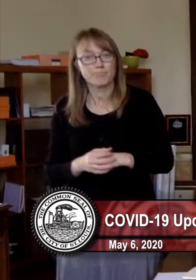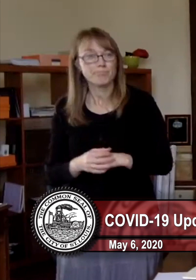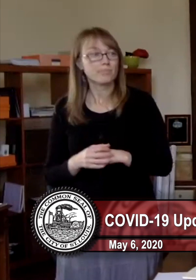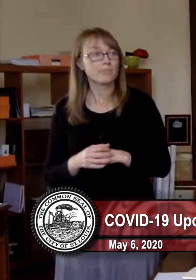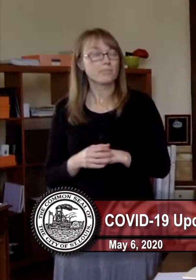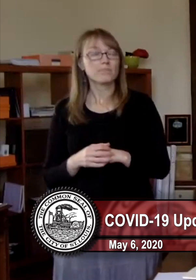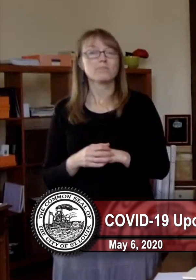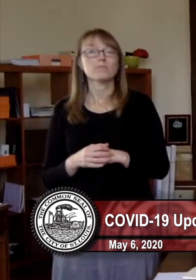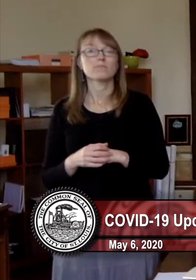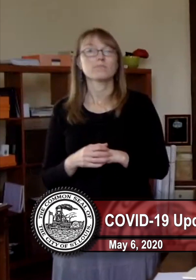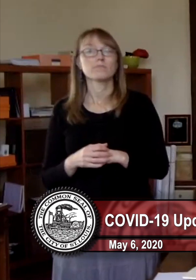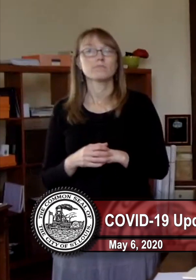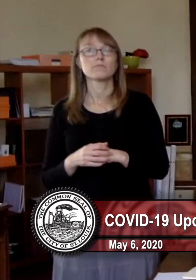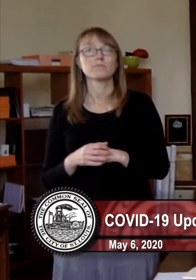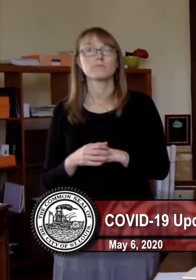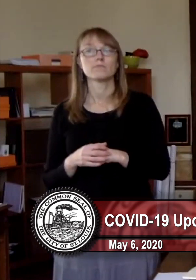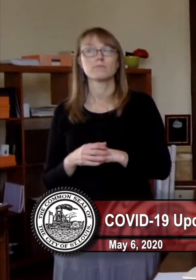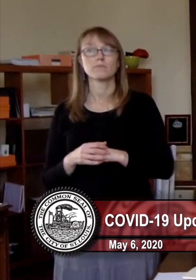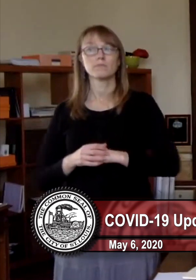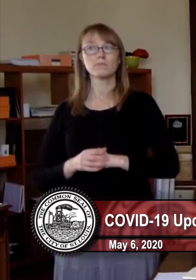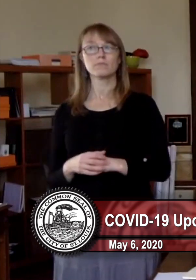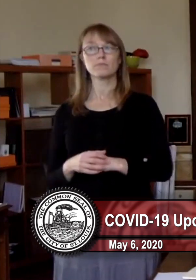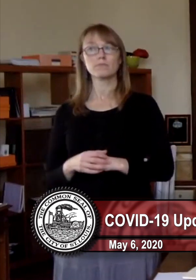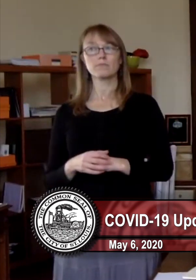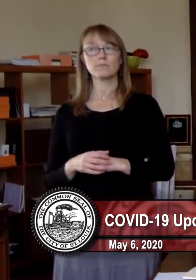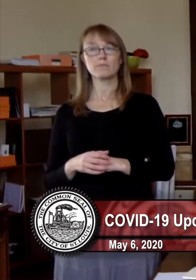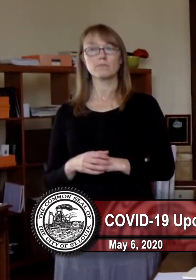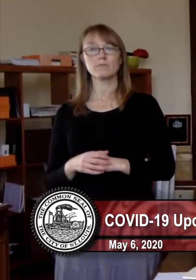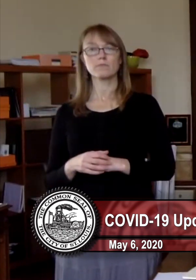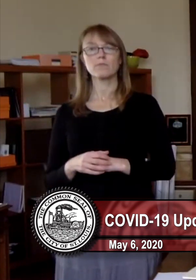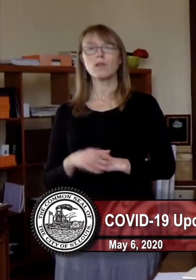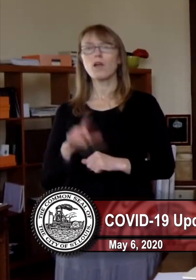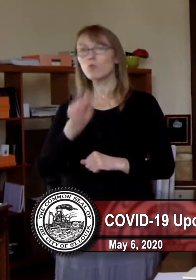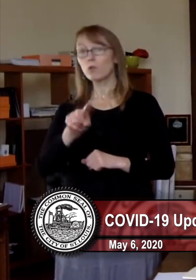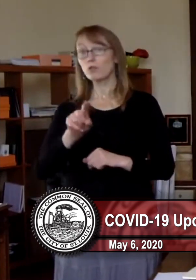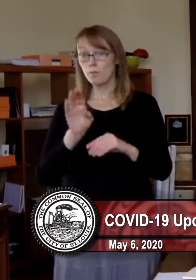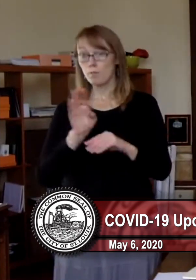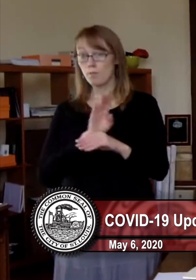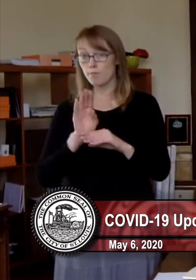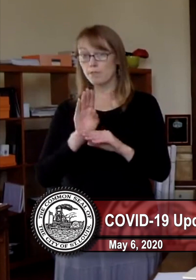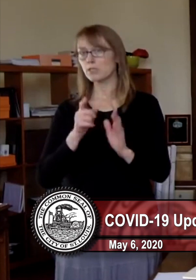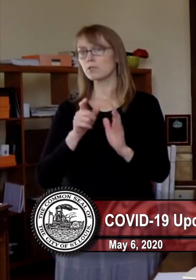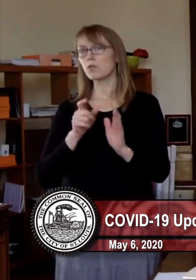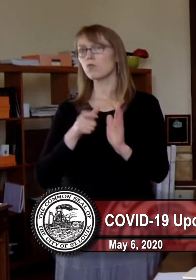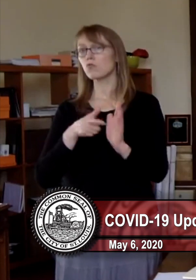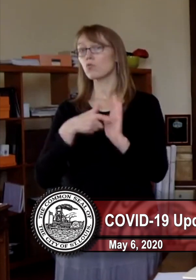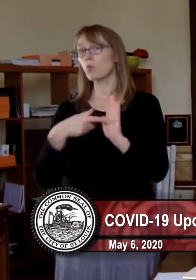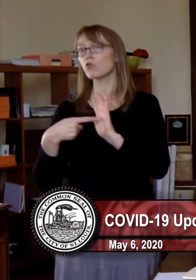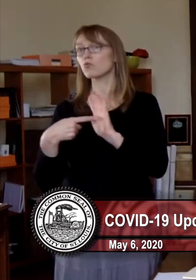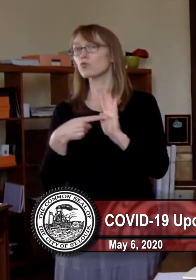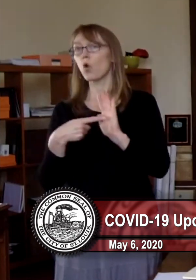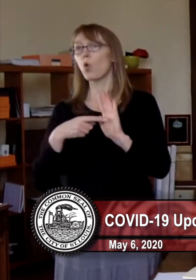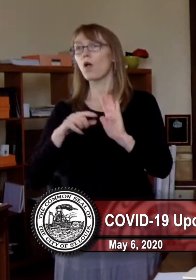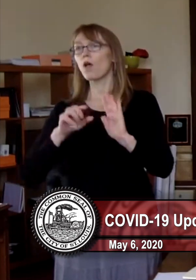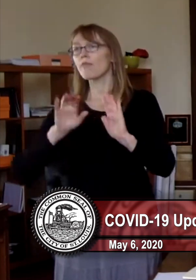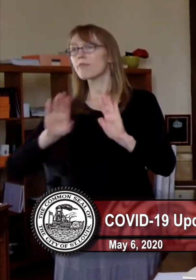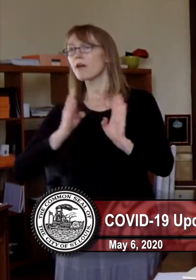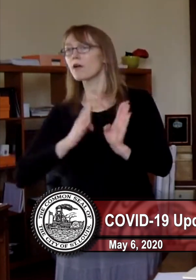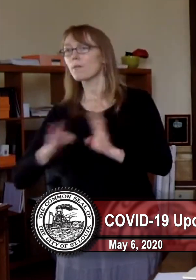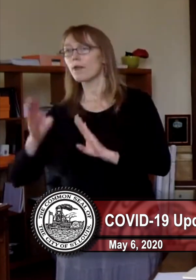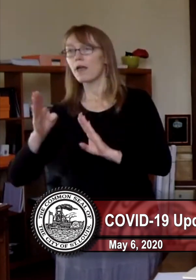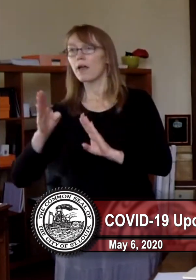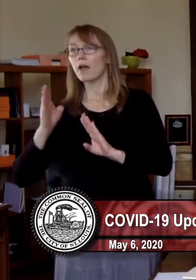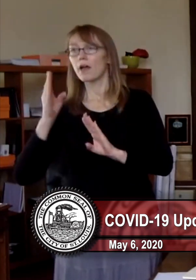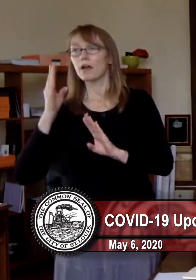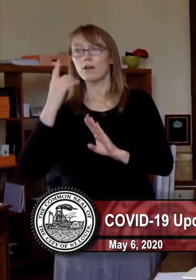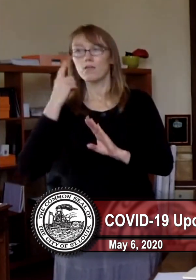required to show the city of St. Louis their plan for cleaning, their plan for social distancing, and their plan for masks to the city in